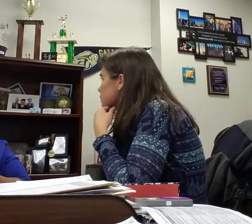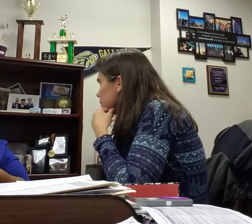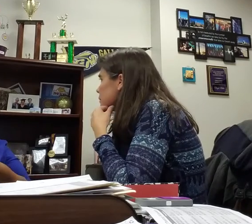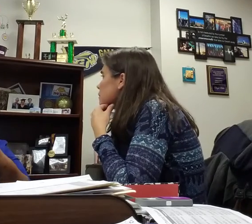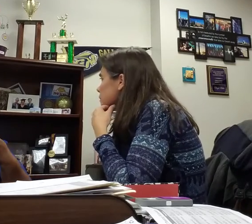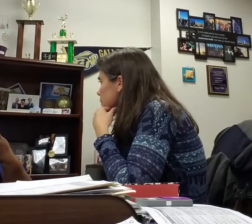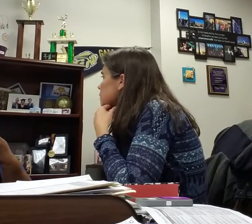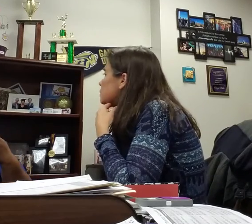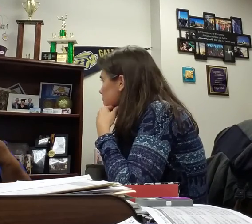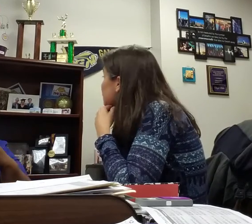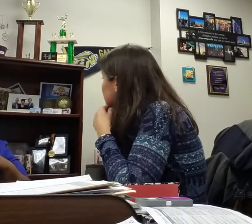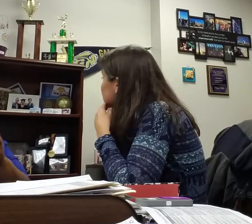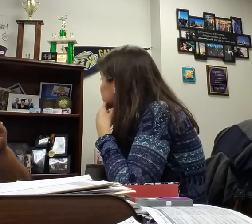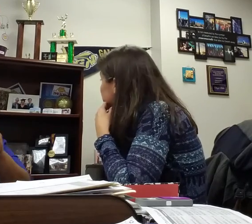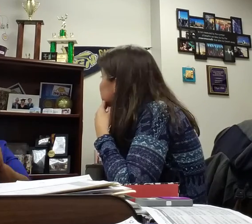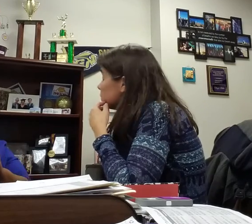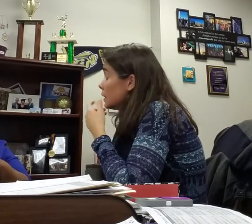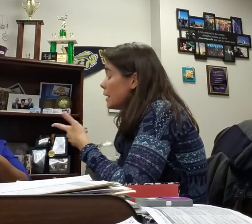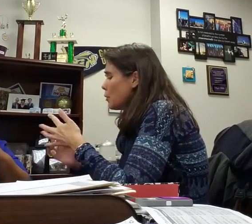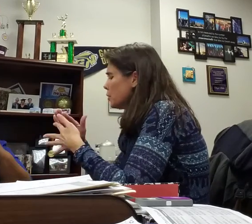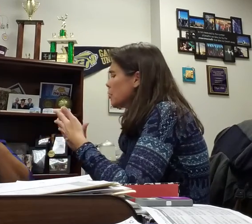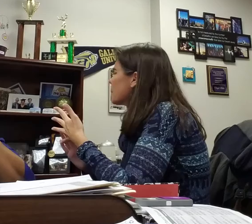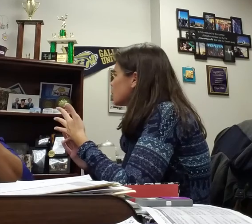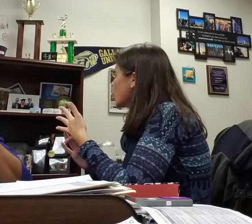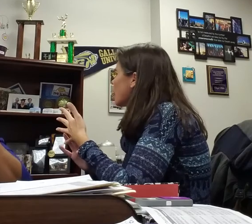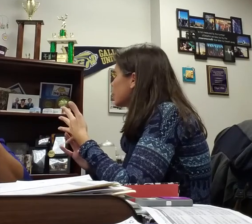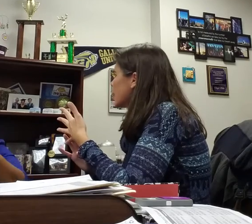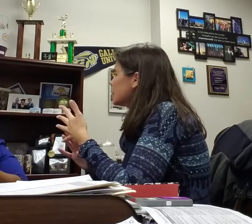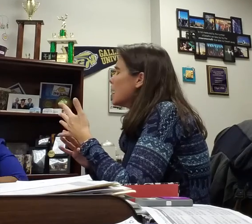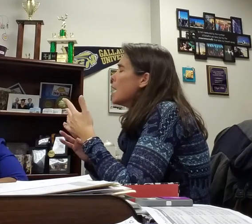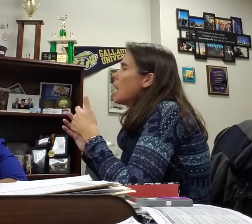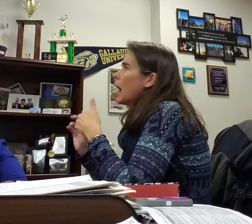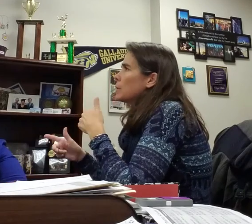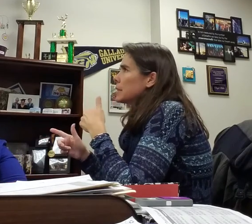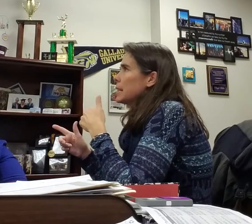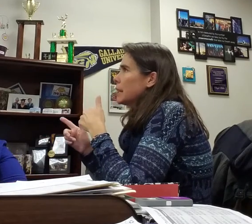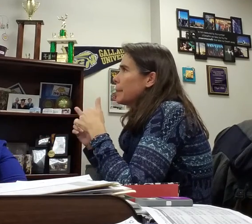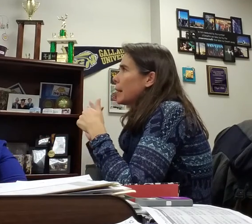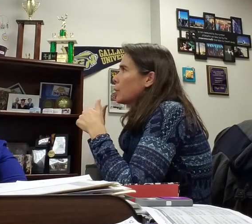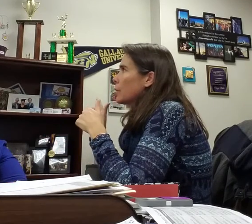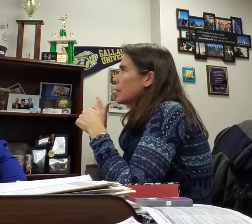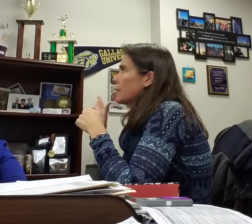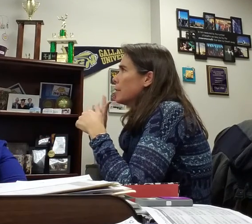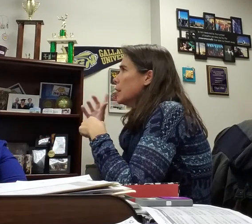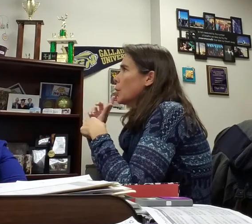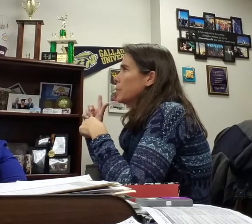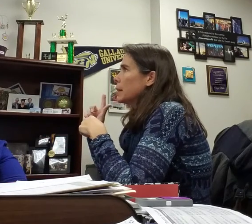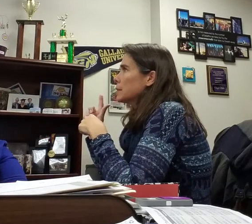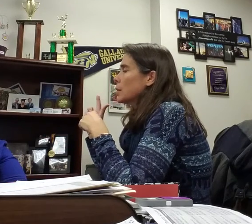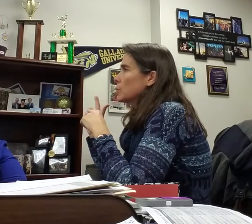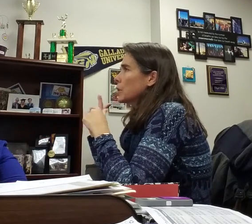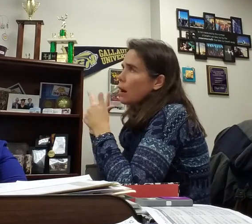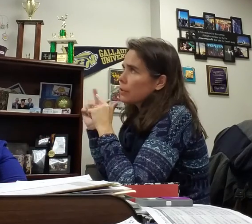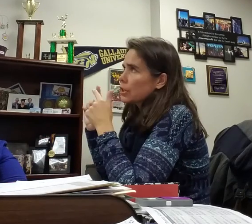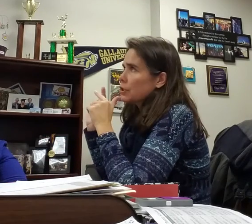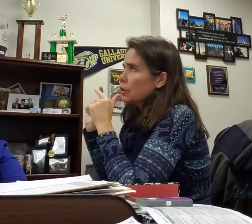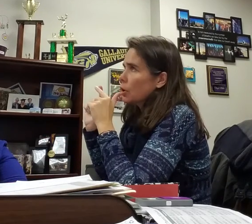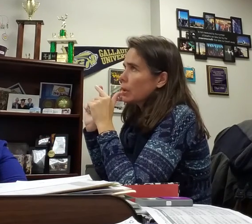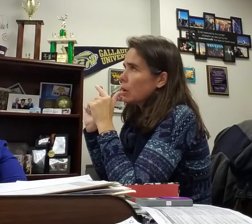Those are usually the only two ways I do it. Yeah, no, those are the most common ways. Yeah. I was thinking about it with the video because there was conversation going